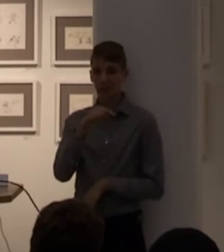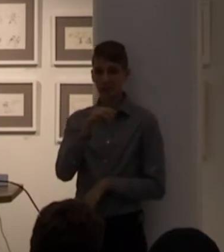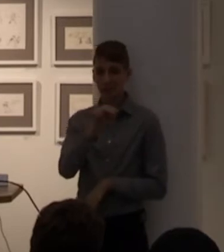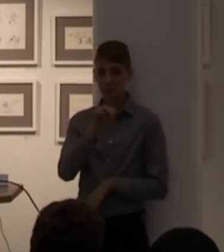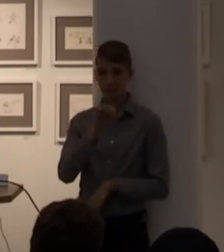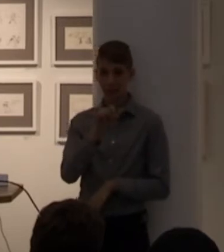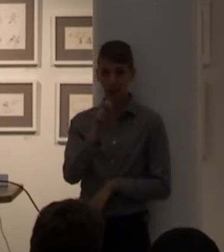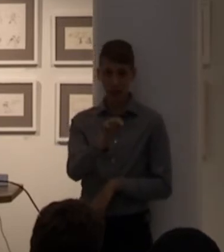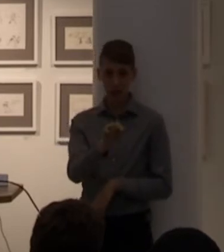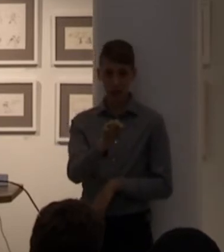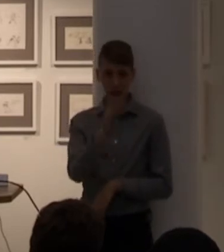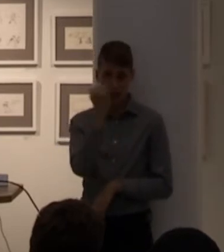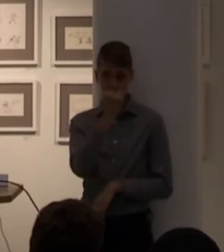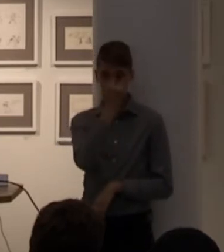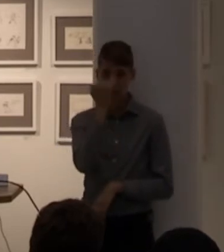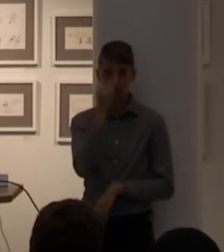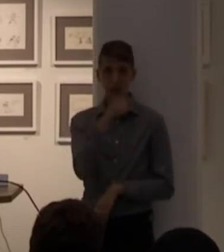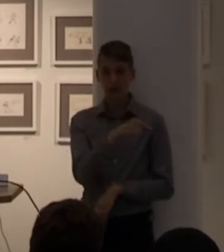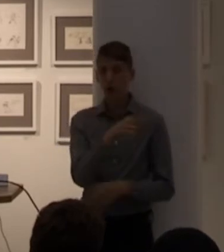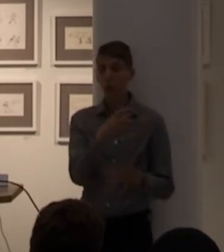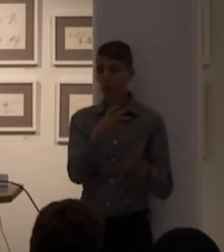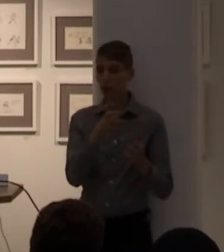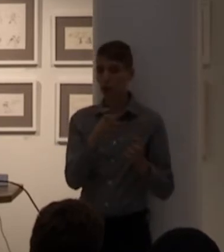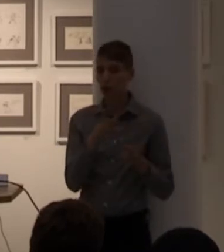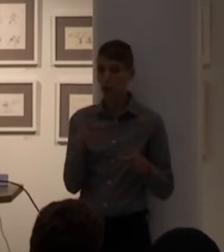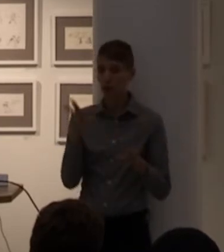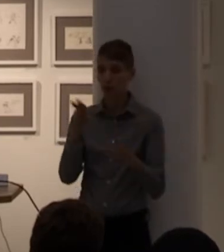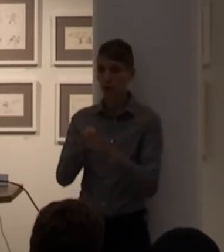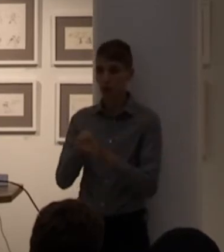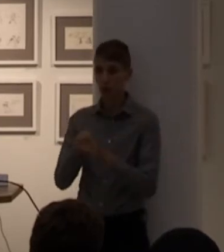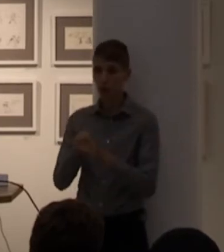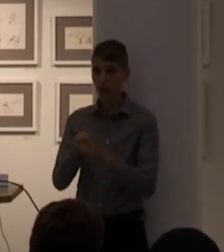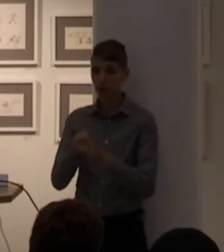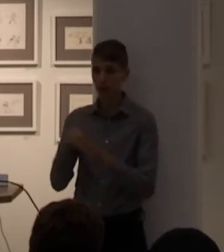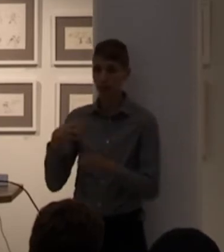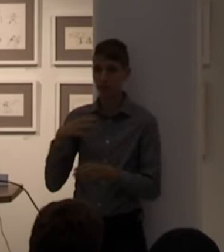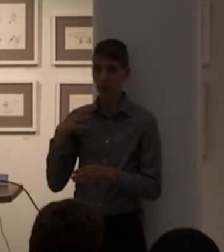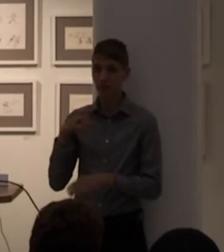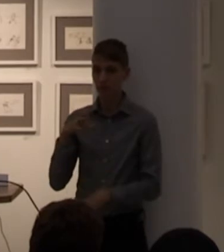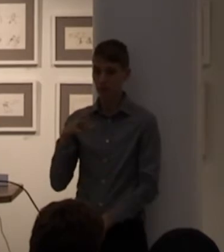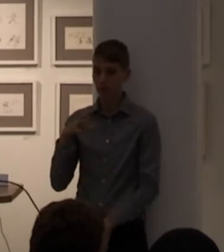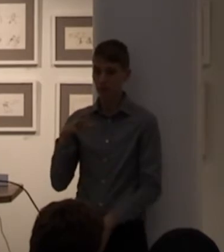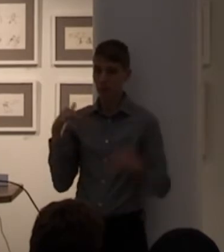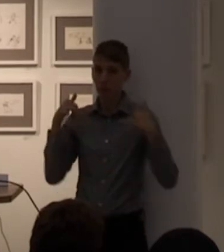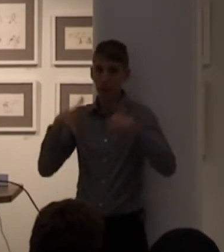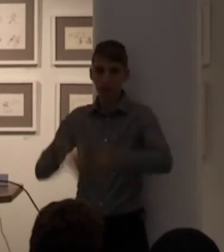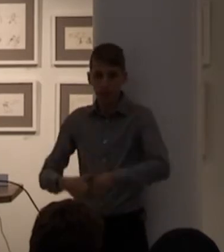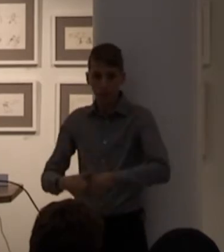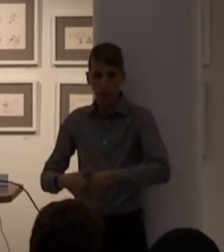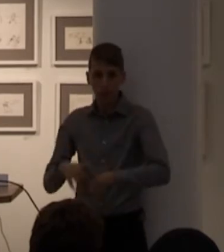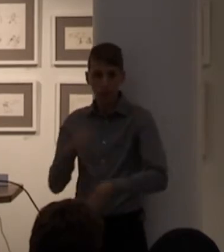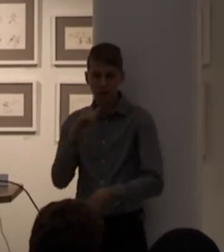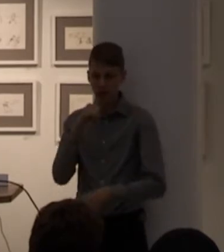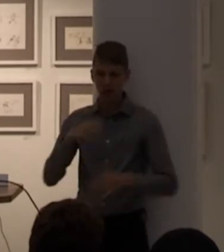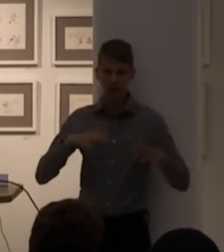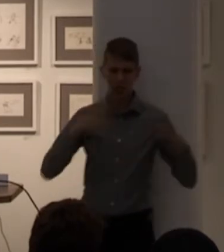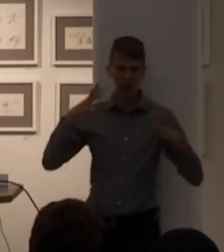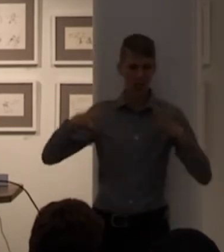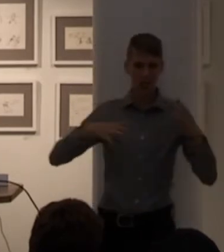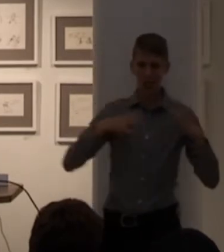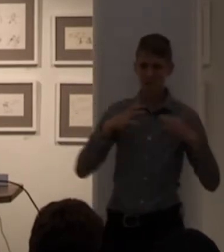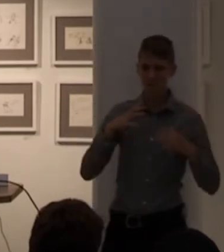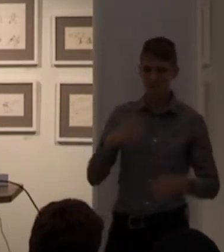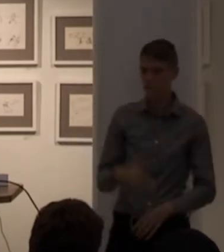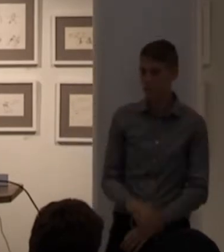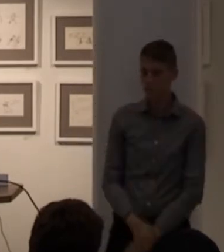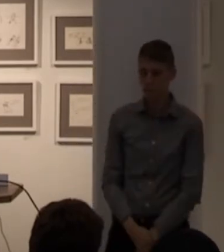fashion, we were going to do classic blazers, again, not Gianni Versace. After I went through all of that,